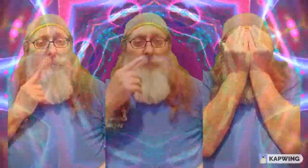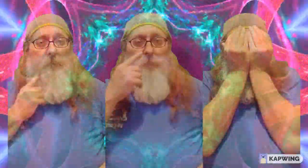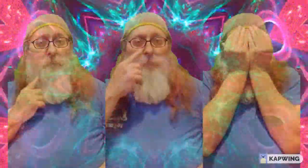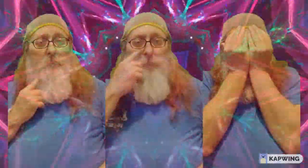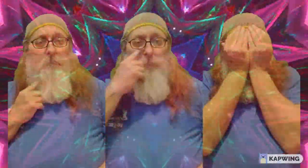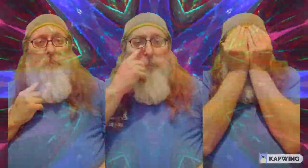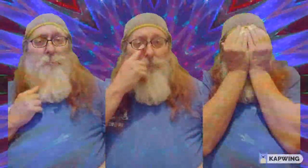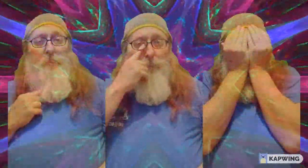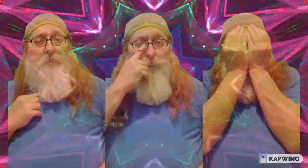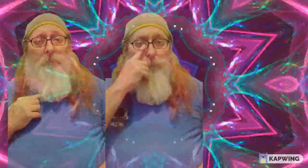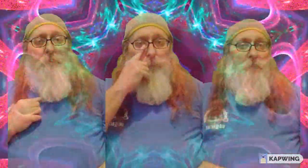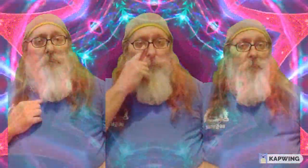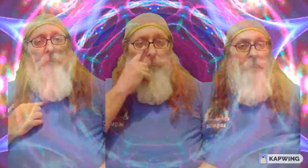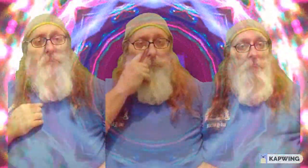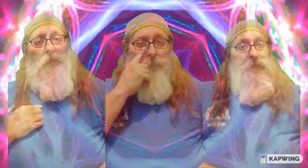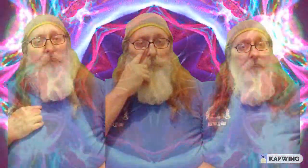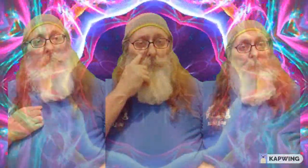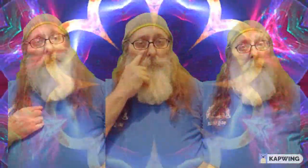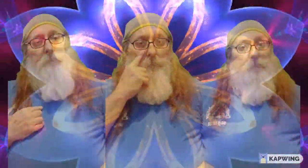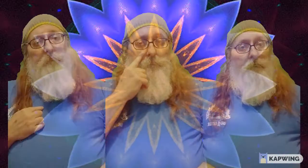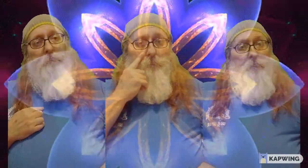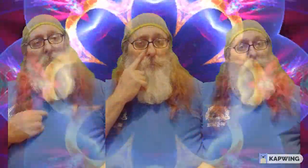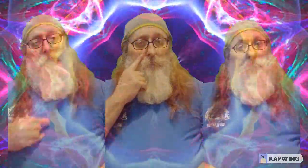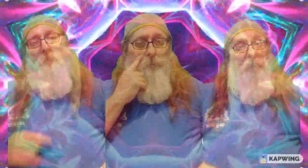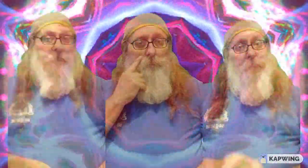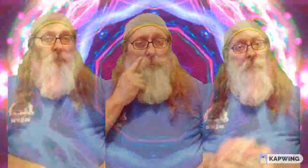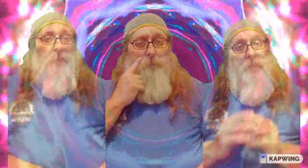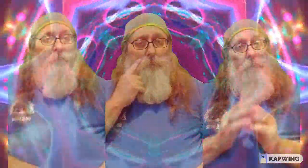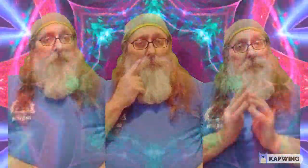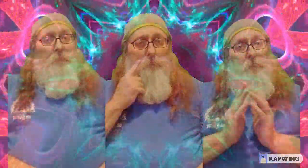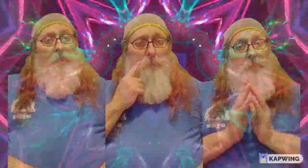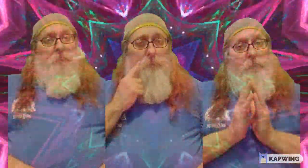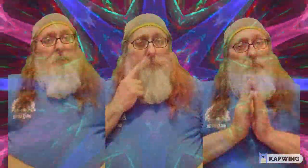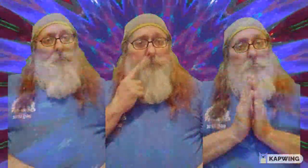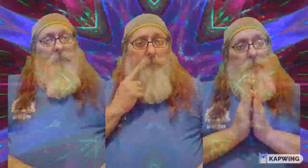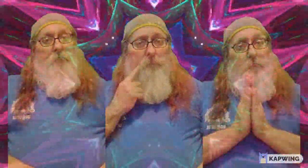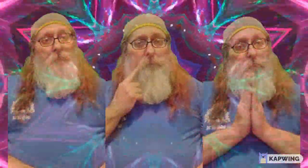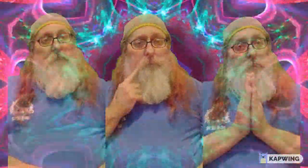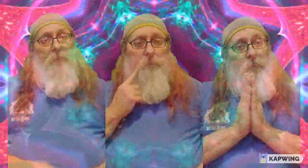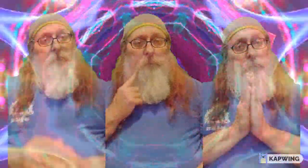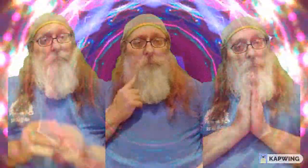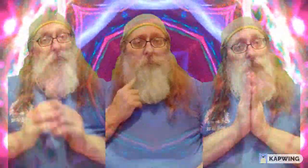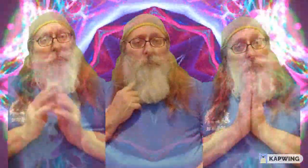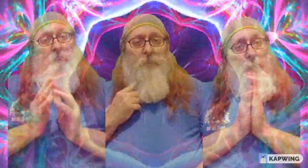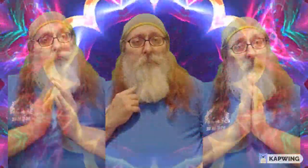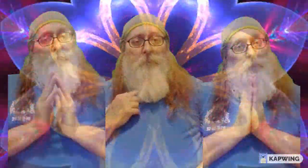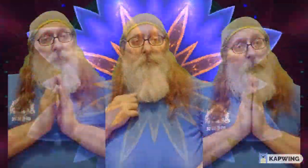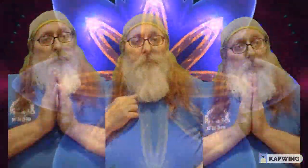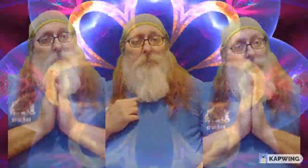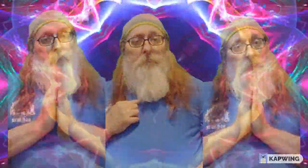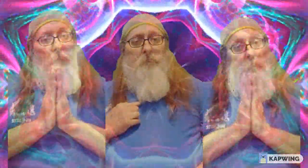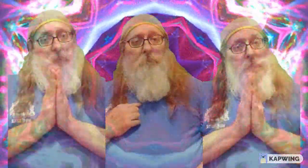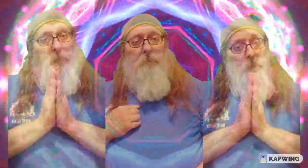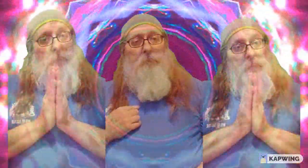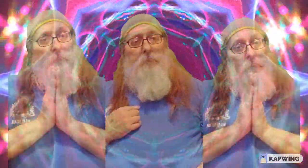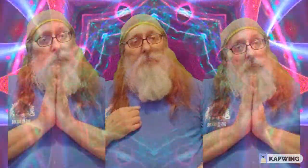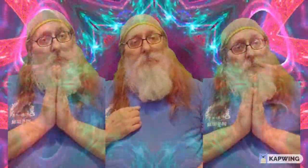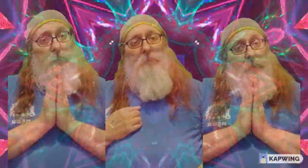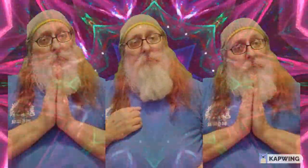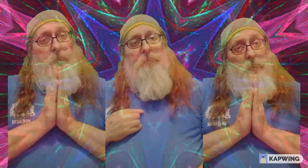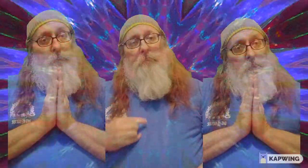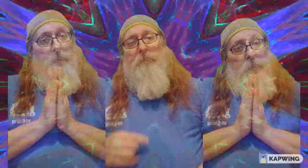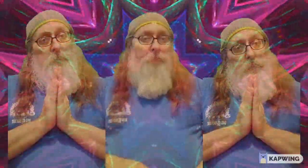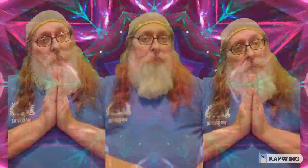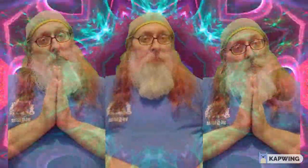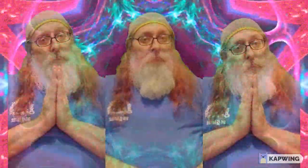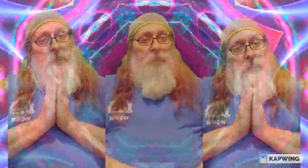When I read the letter you wrote, it made me mad, mad, mad. When I read the words